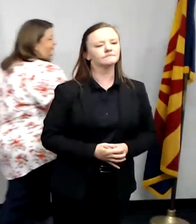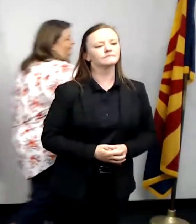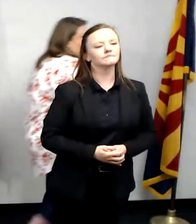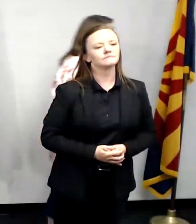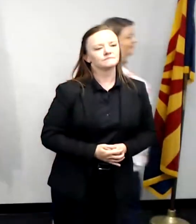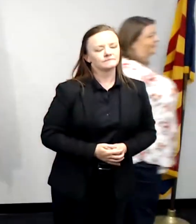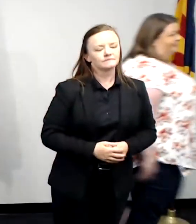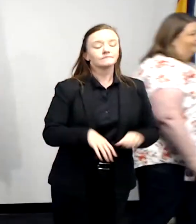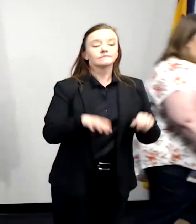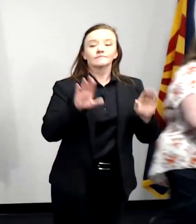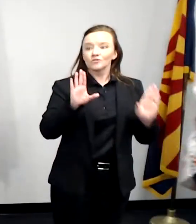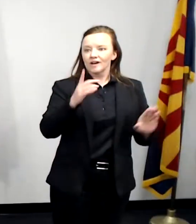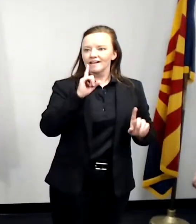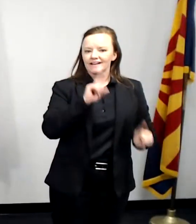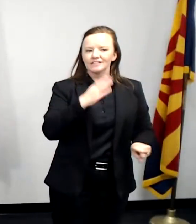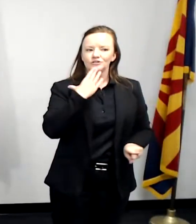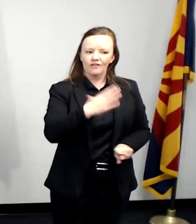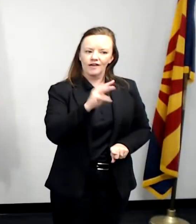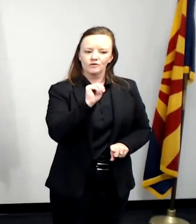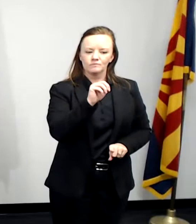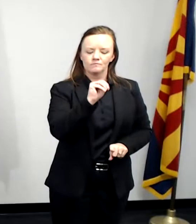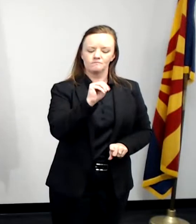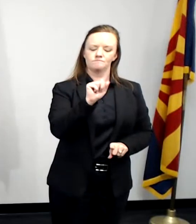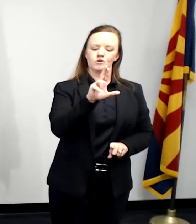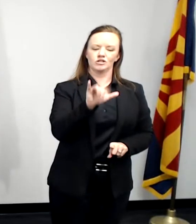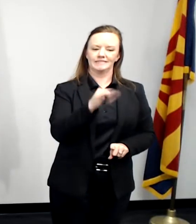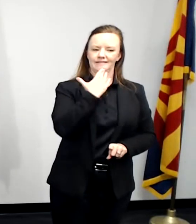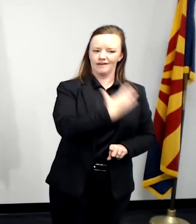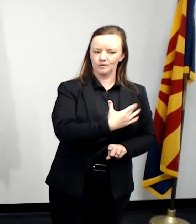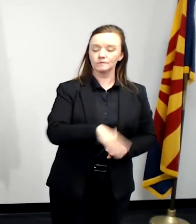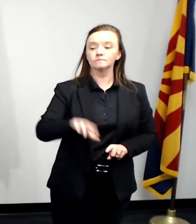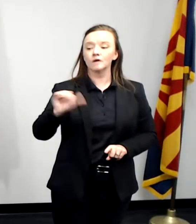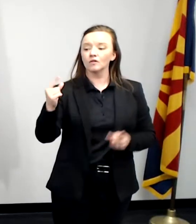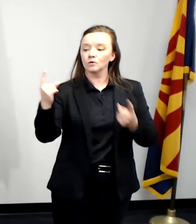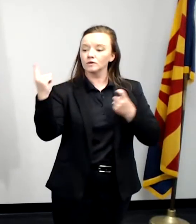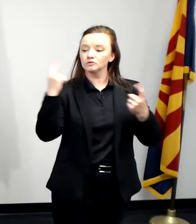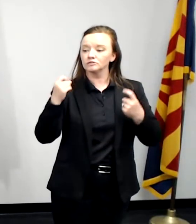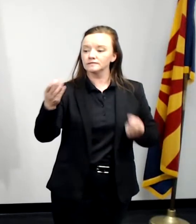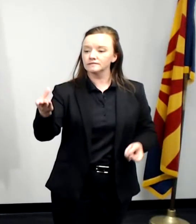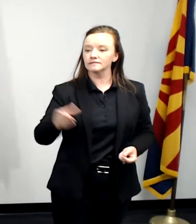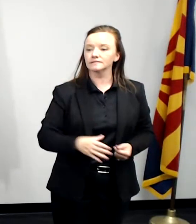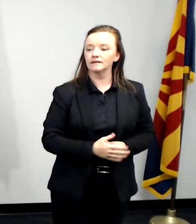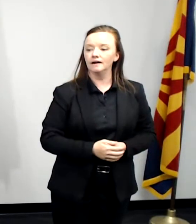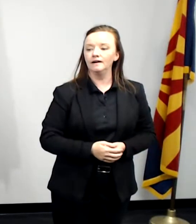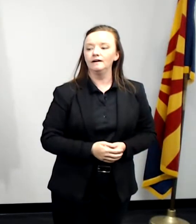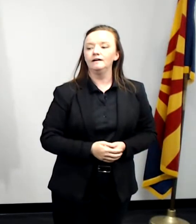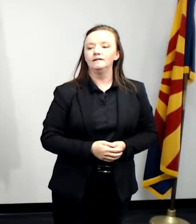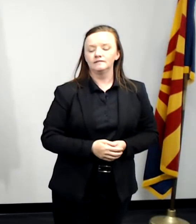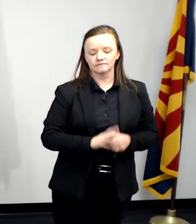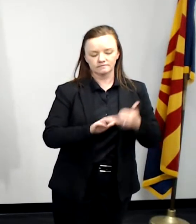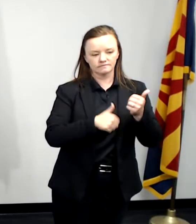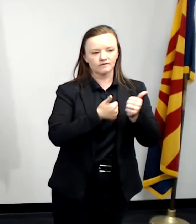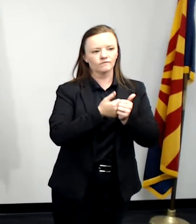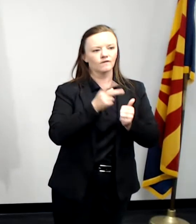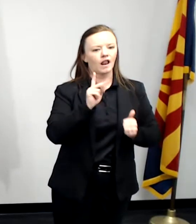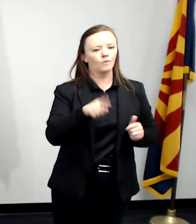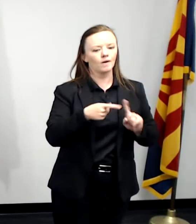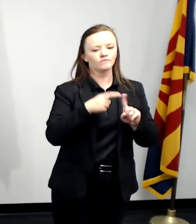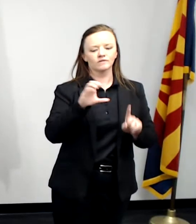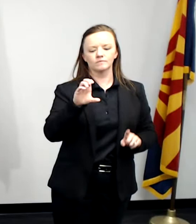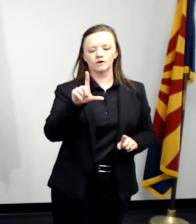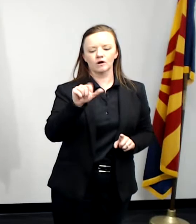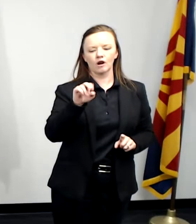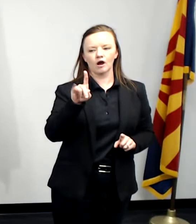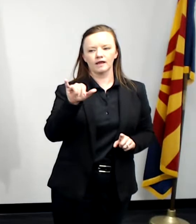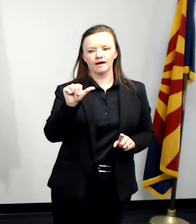All right, great answer. Thank you very much, Marcy. Any other questions? Claudia has a follow-up question. Claudia, your microphone